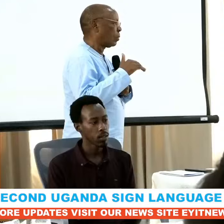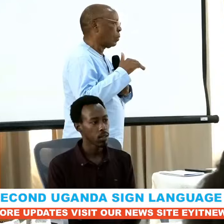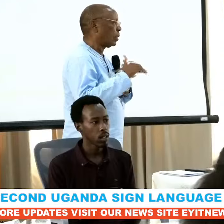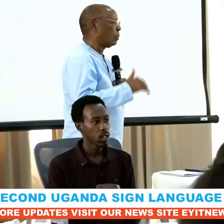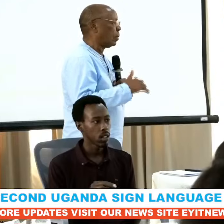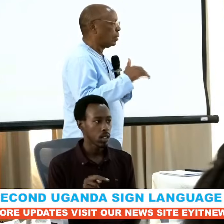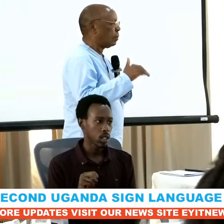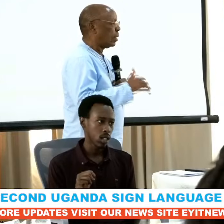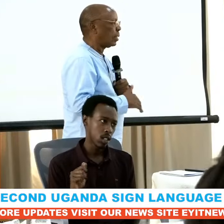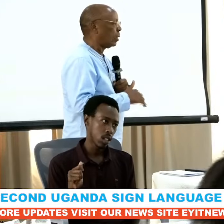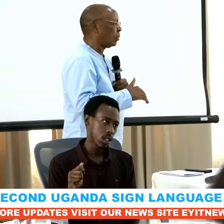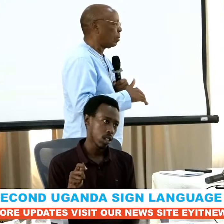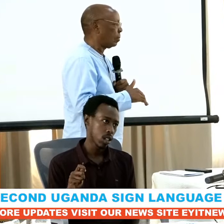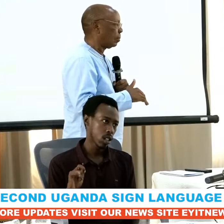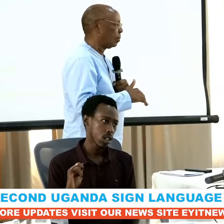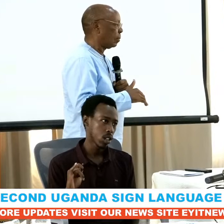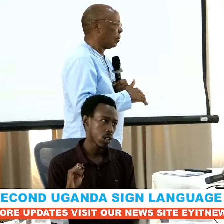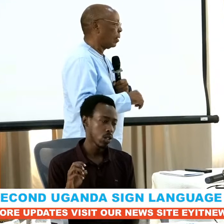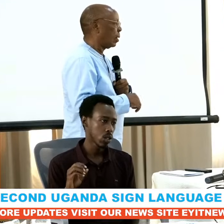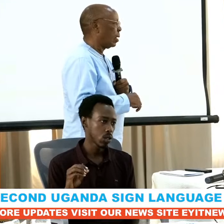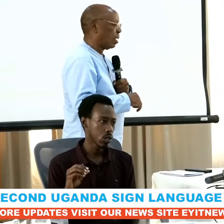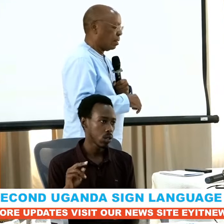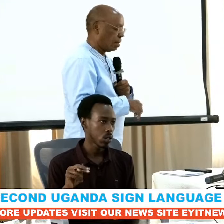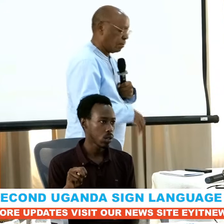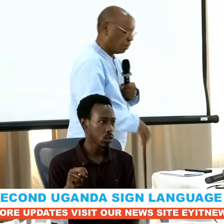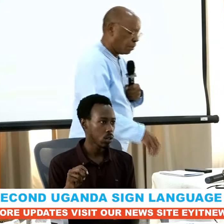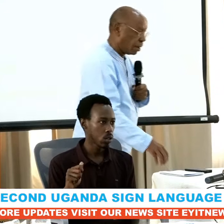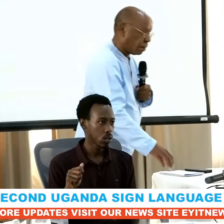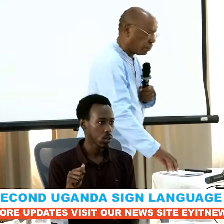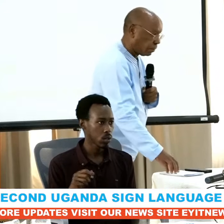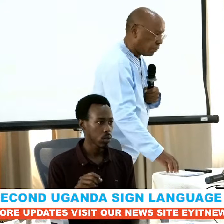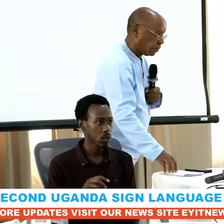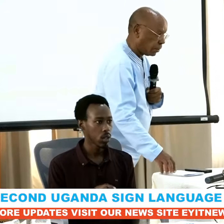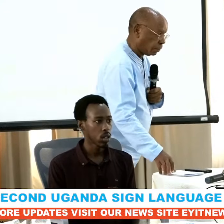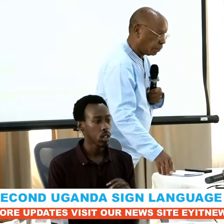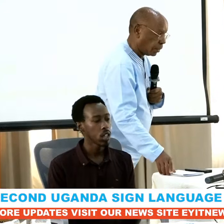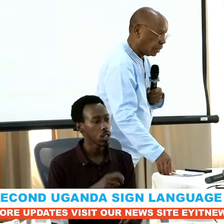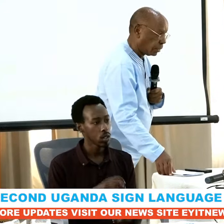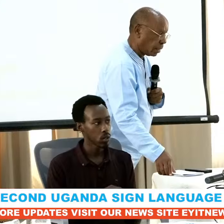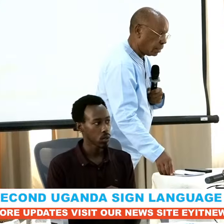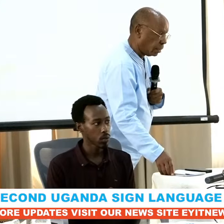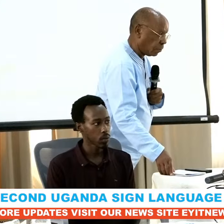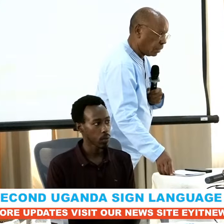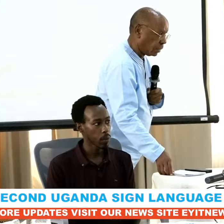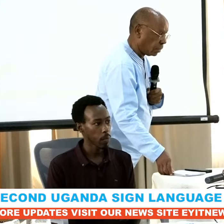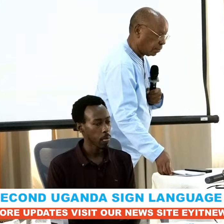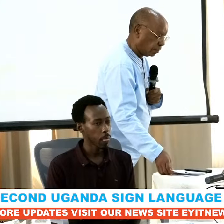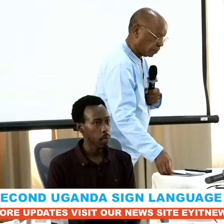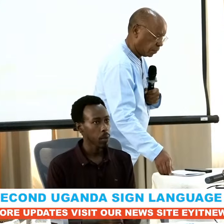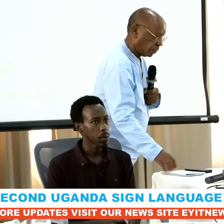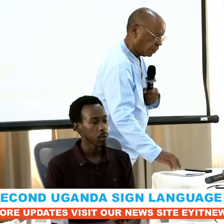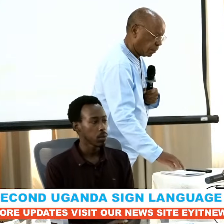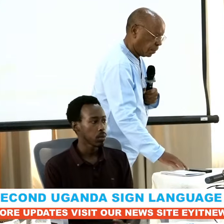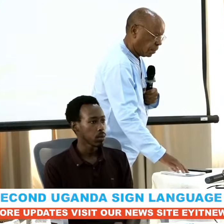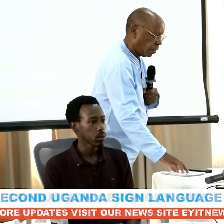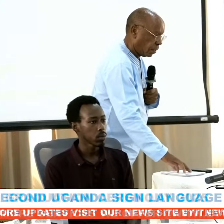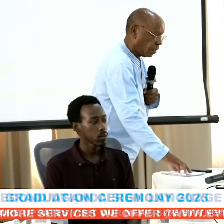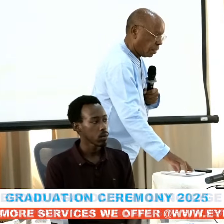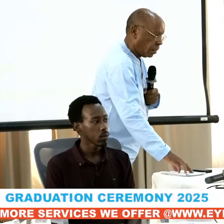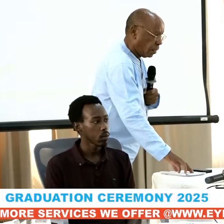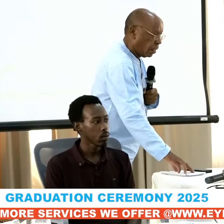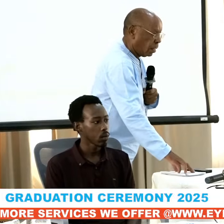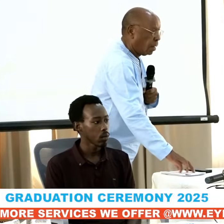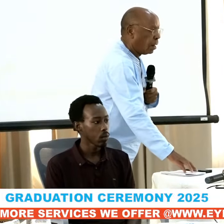with its own symbolism and curriculum, and therefore we have a starting point.